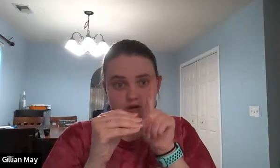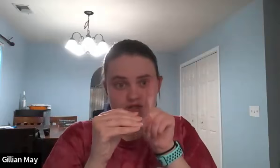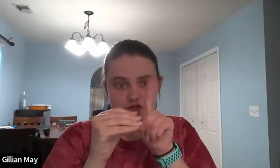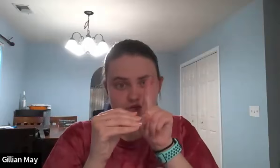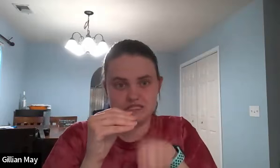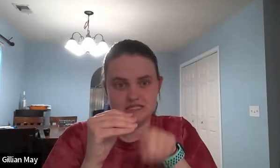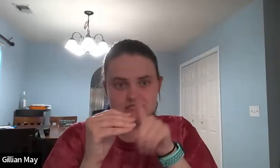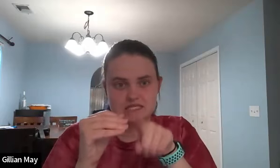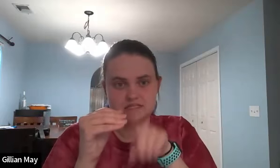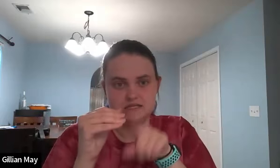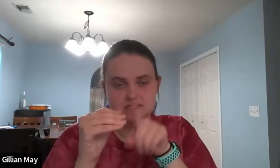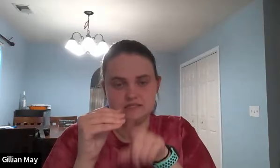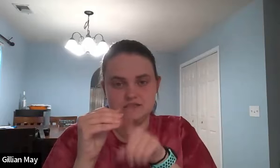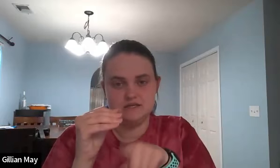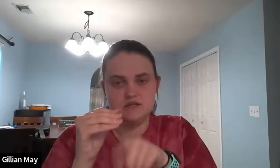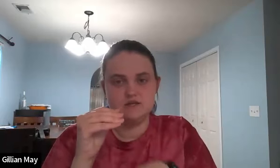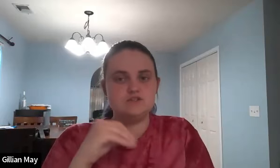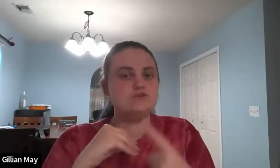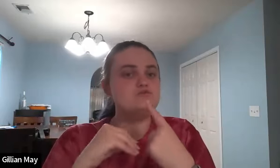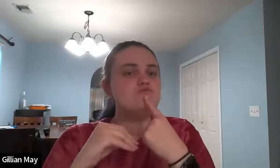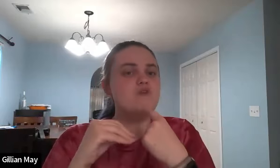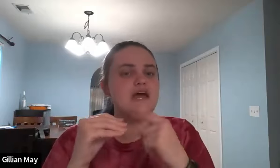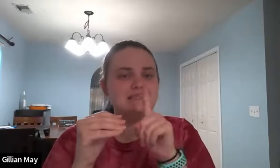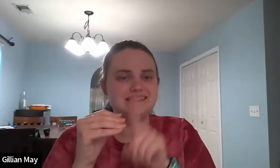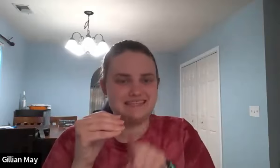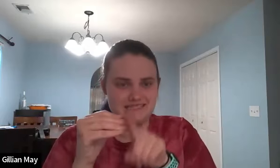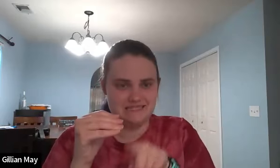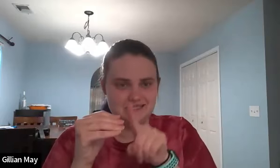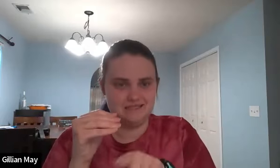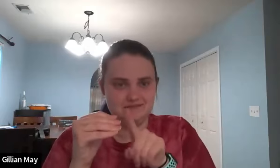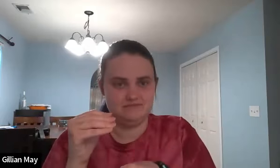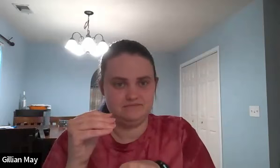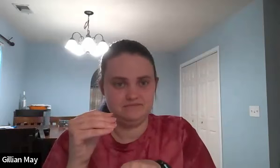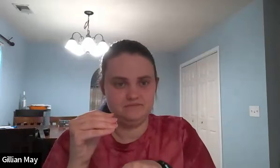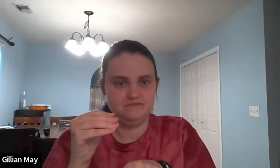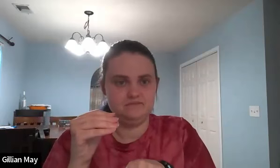is going to go slice, slice, slice. So red slice.